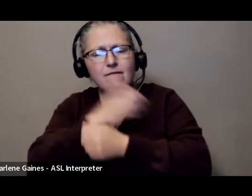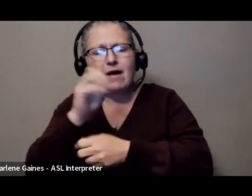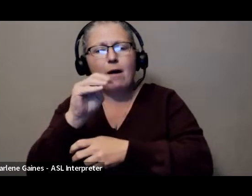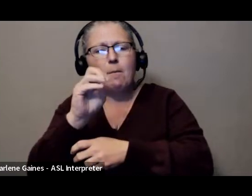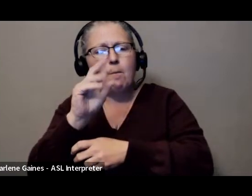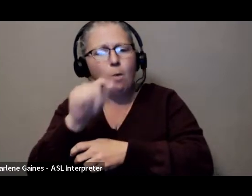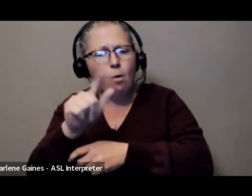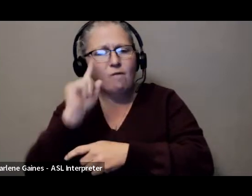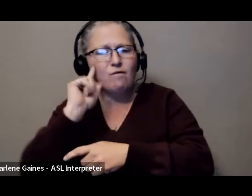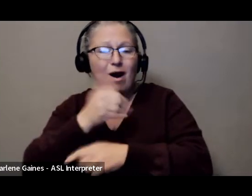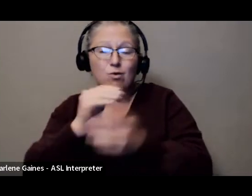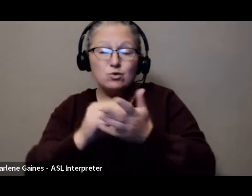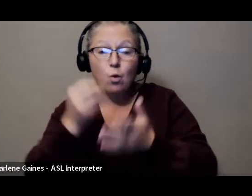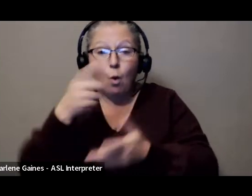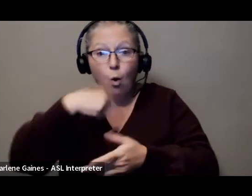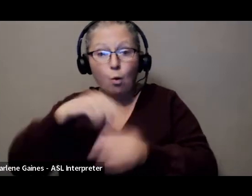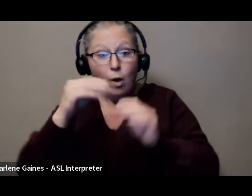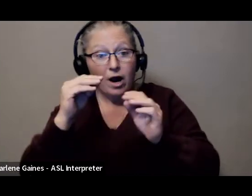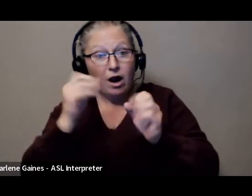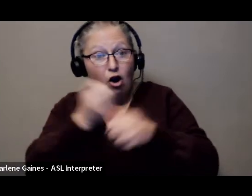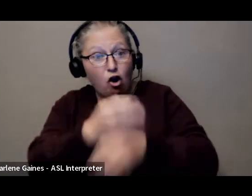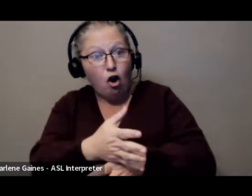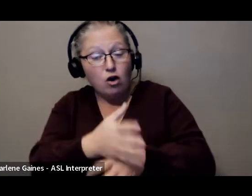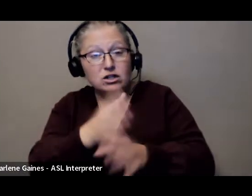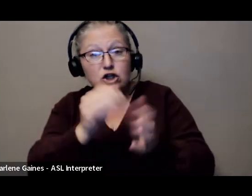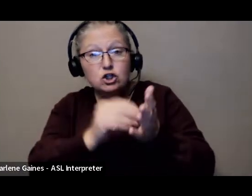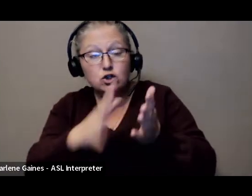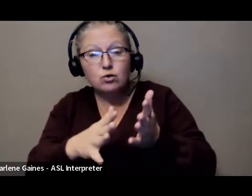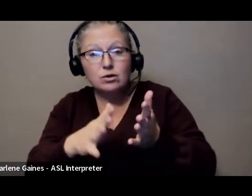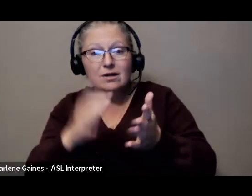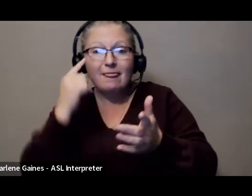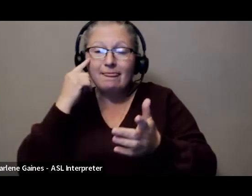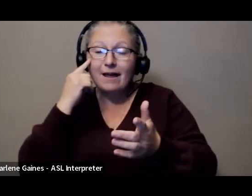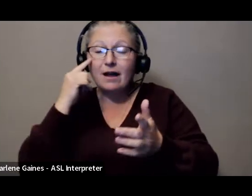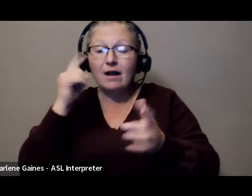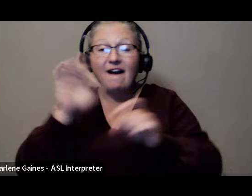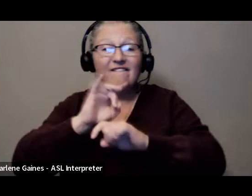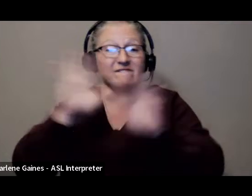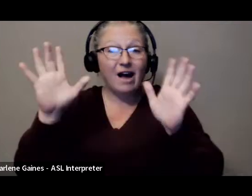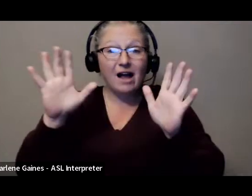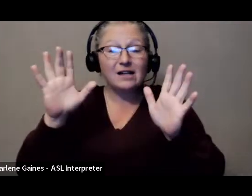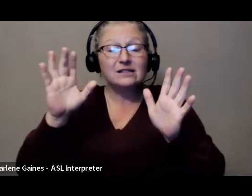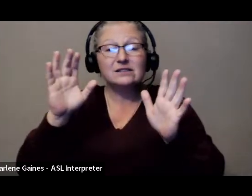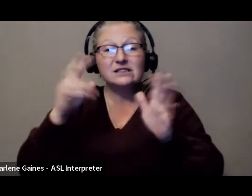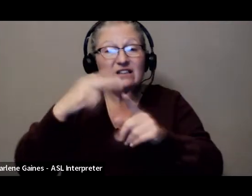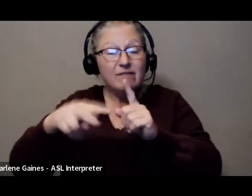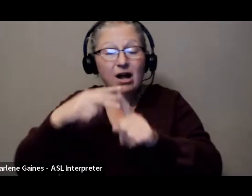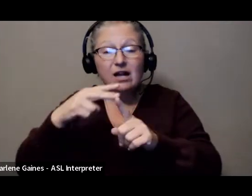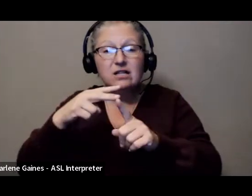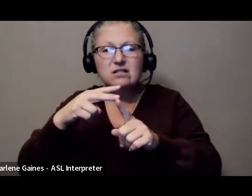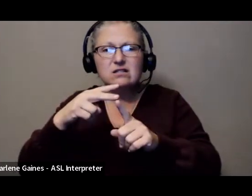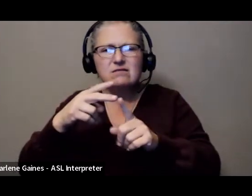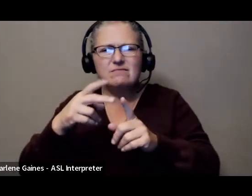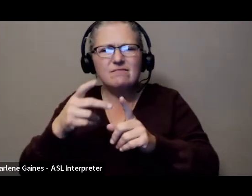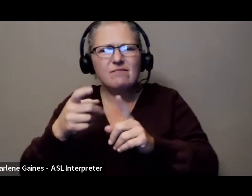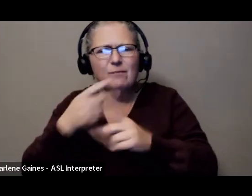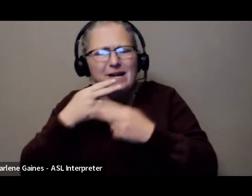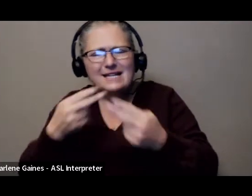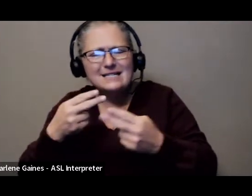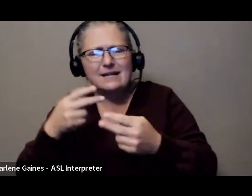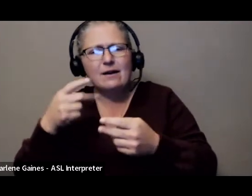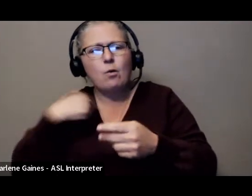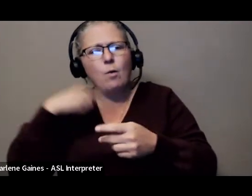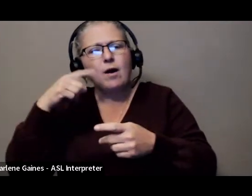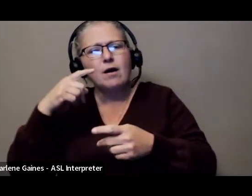or if we are causing them to praise violence and harm to the innocent. Coming from a place of love for our students, we should examine